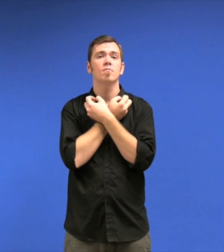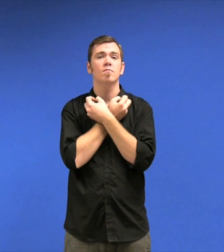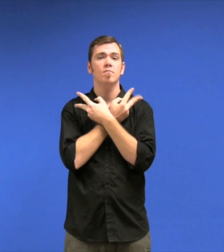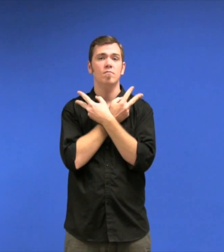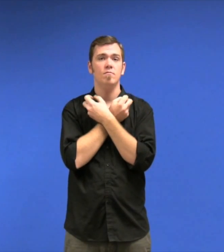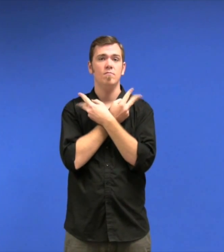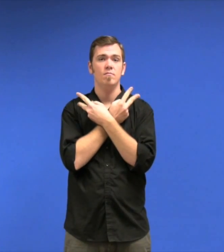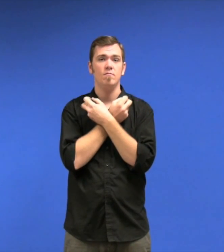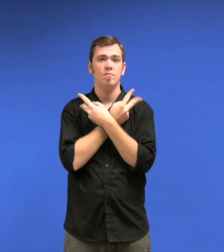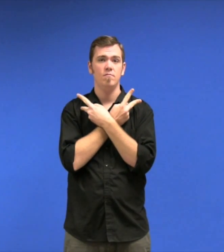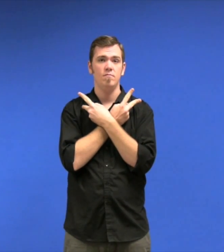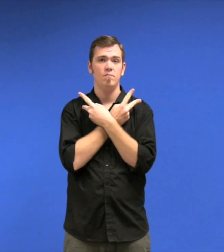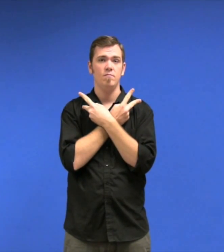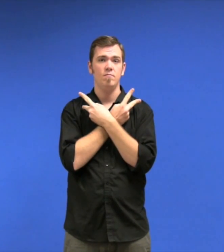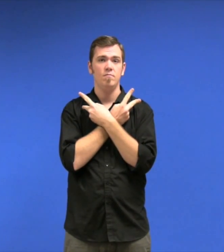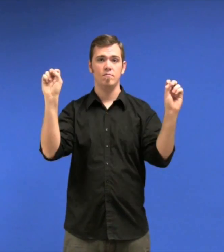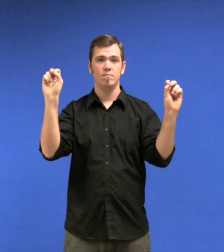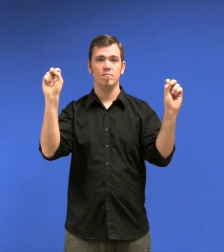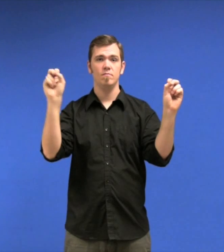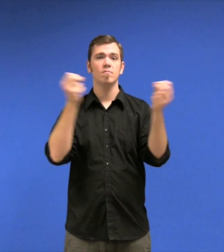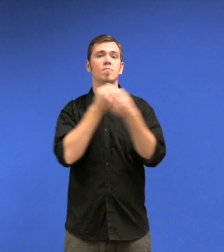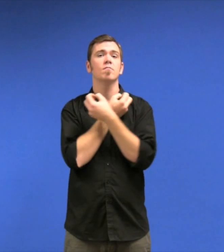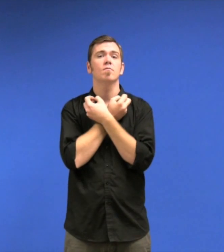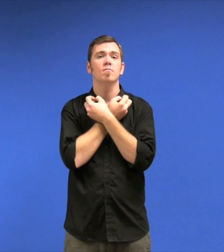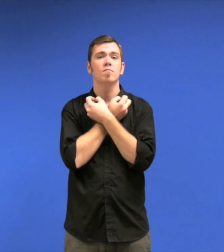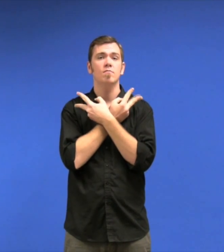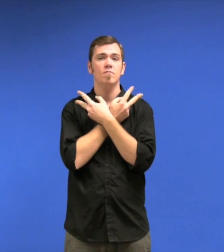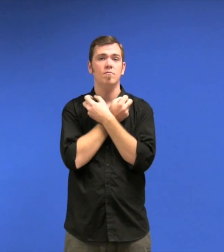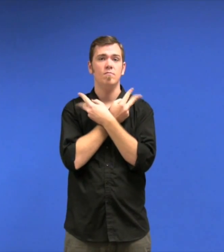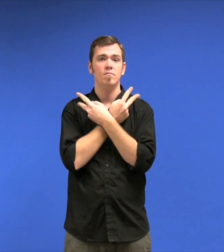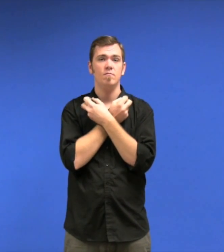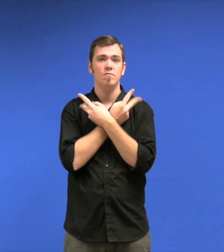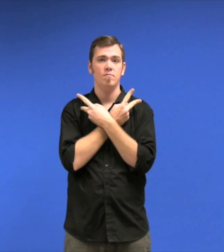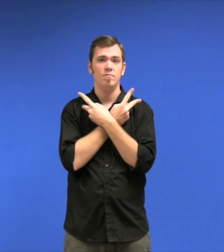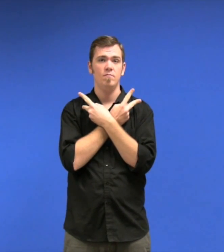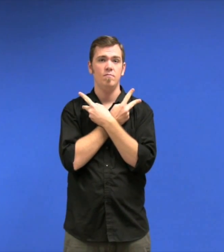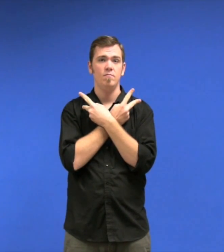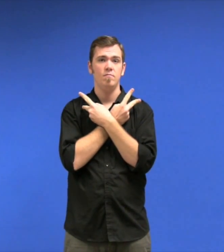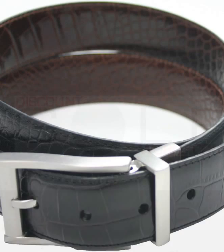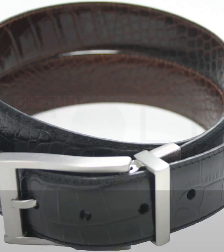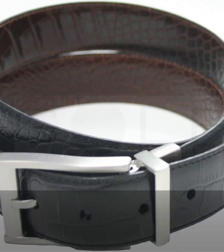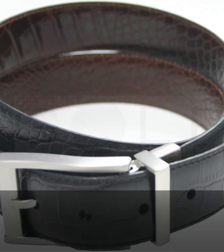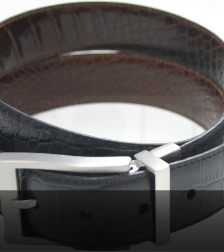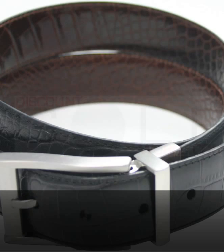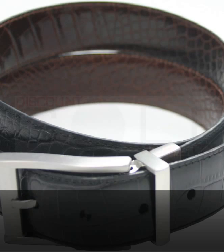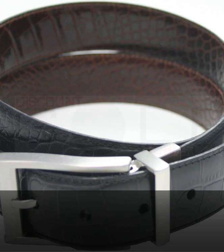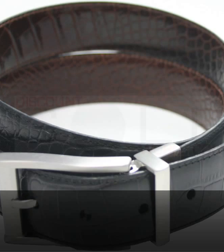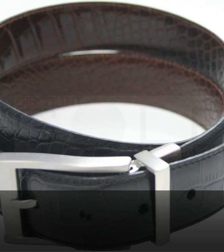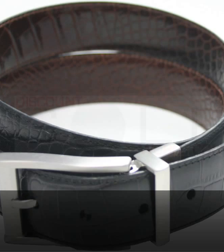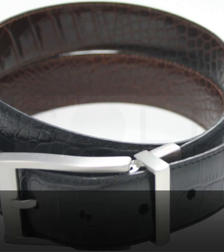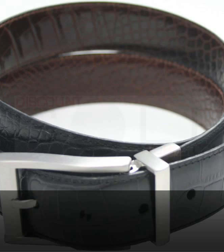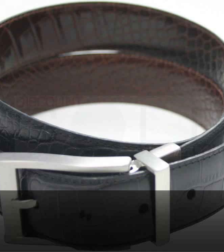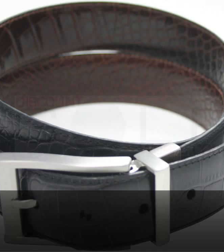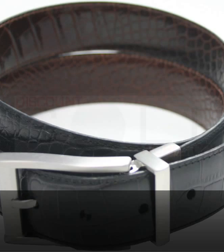Bow tie. This is also the sign for groom. Bow tie. All right, now the sign for